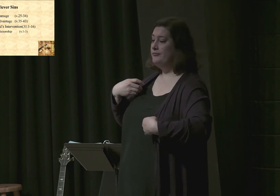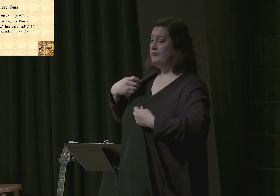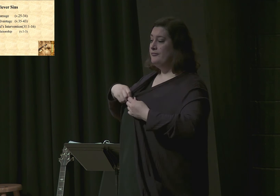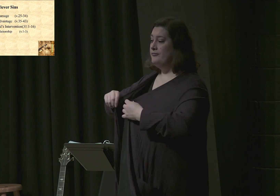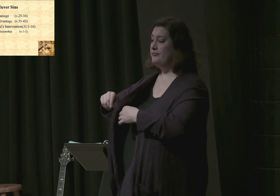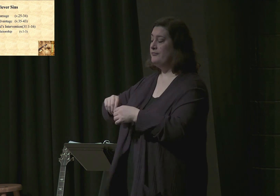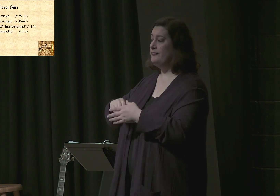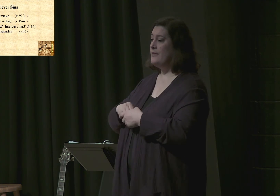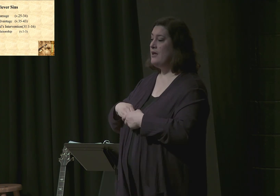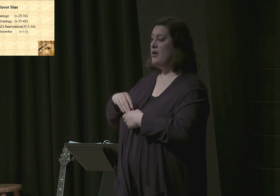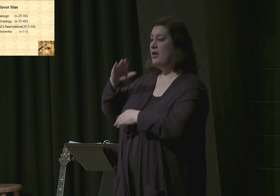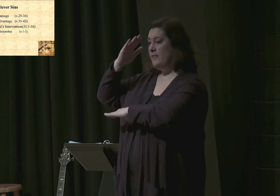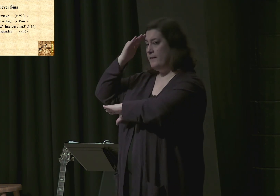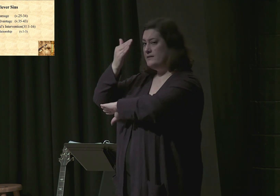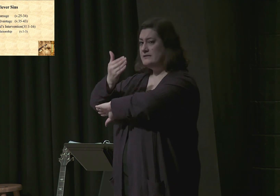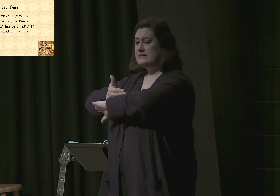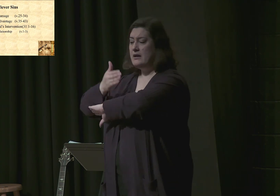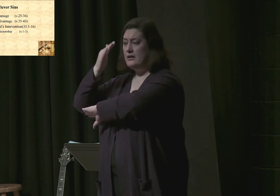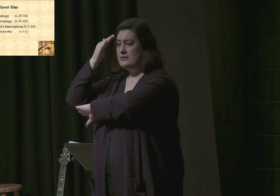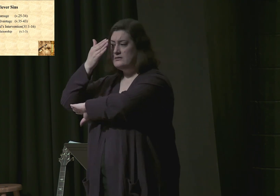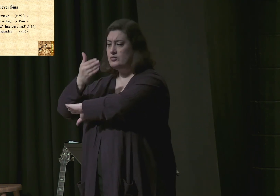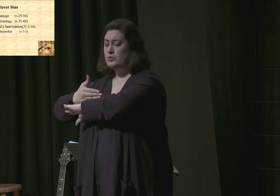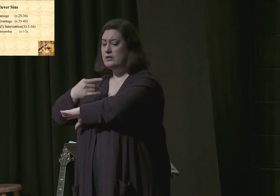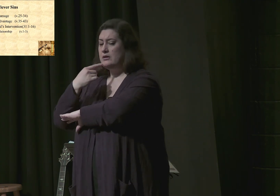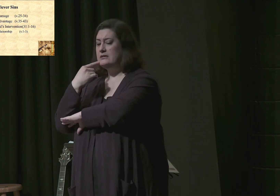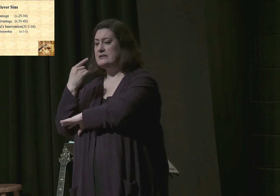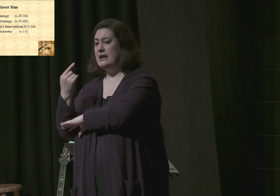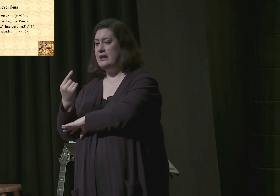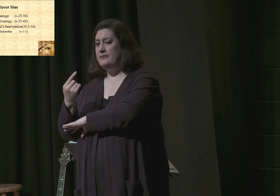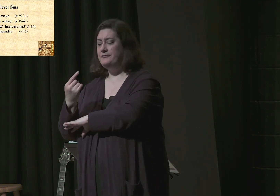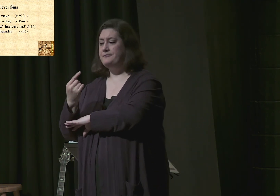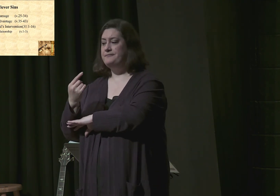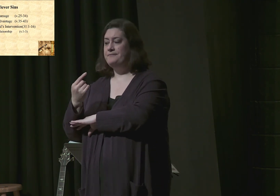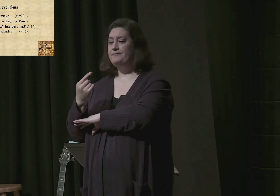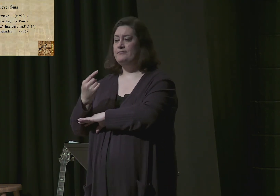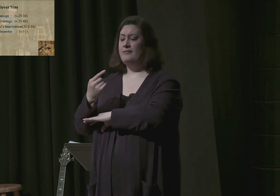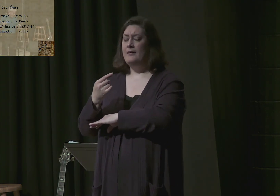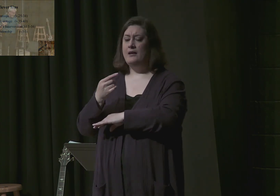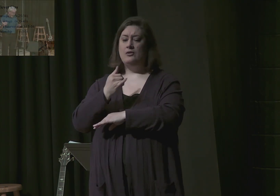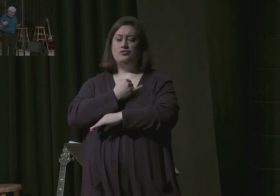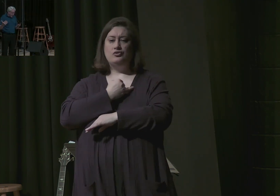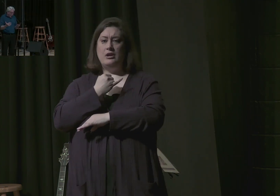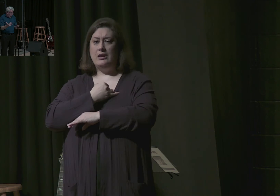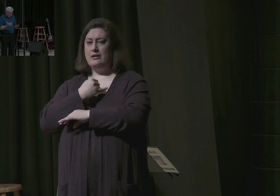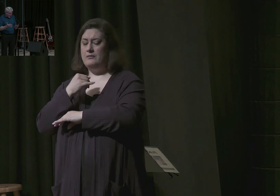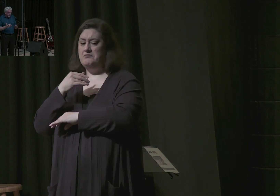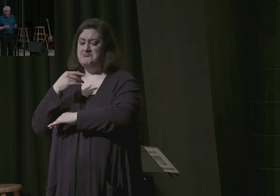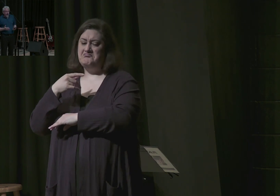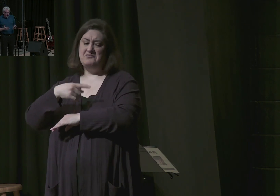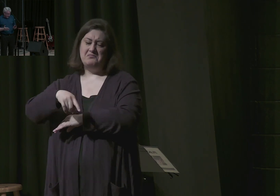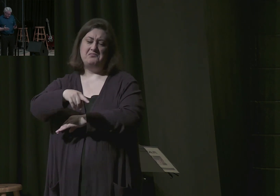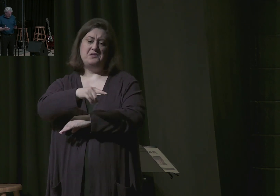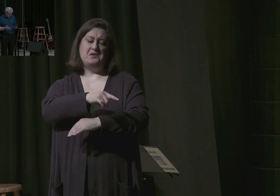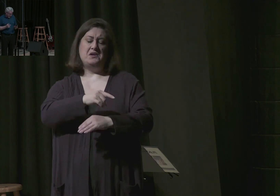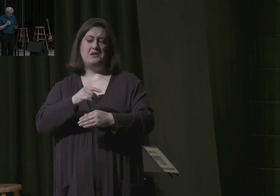Jacob has taken all that it was our father's, and from what was our father's he has gained all this wealth.